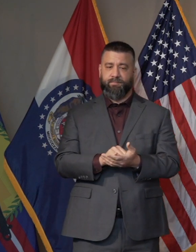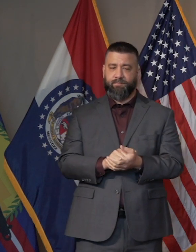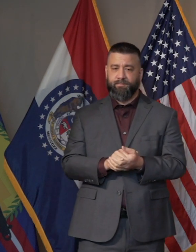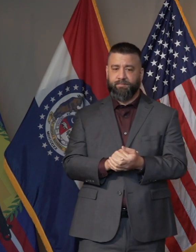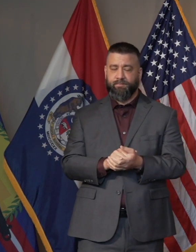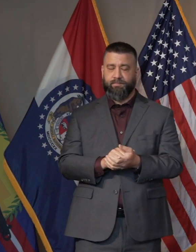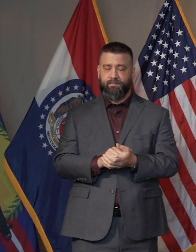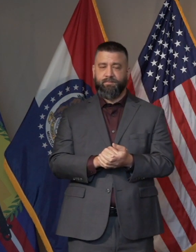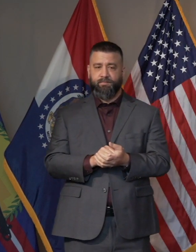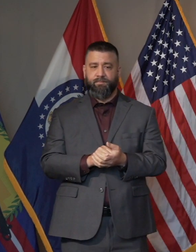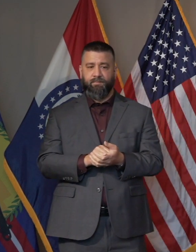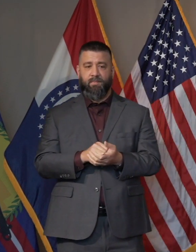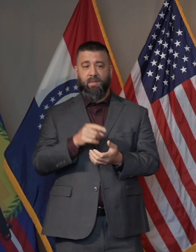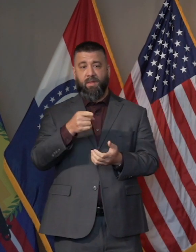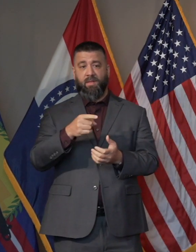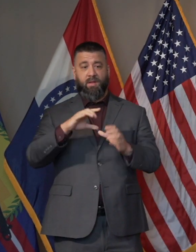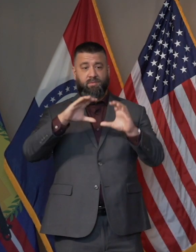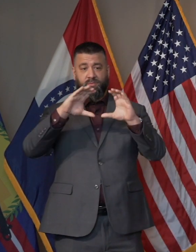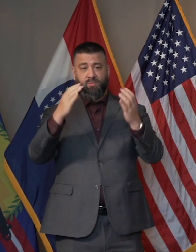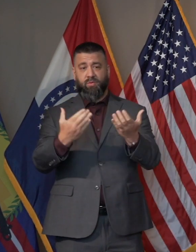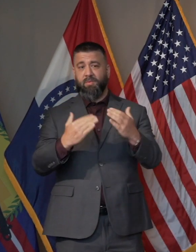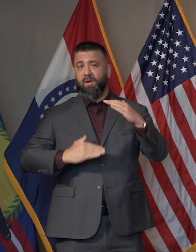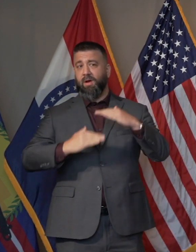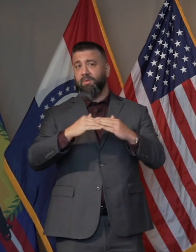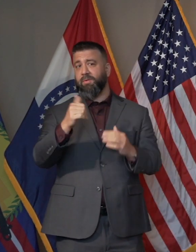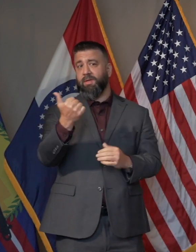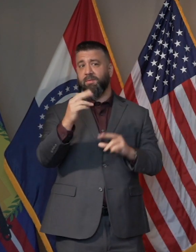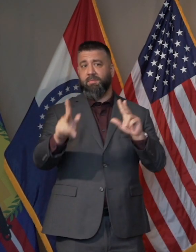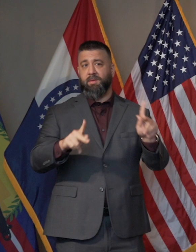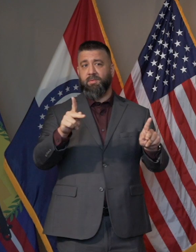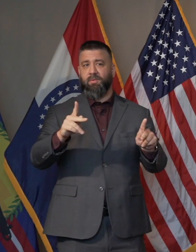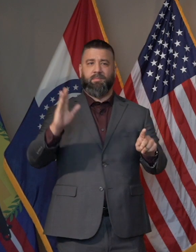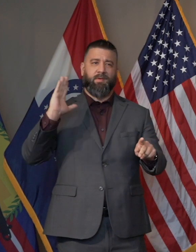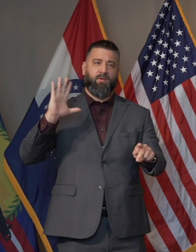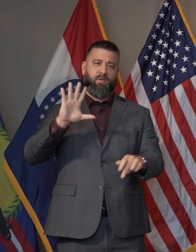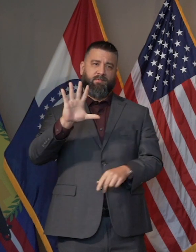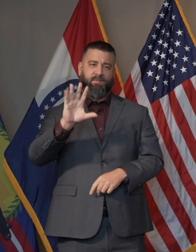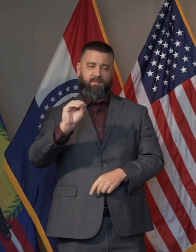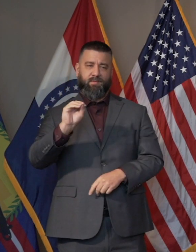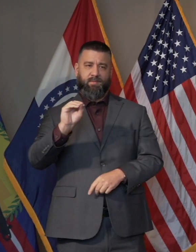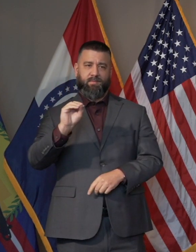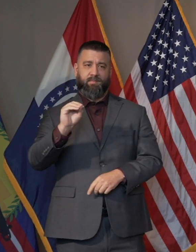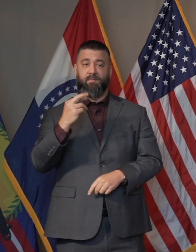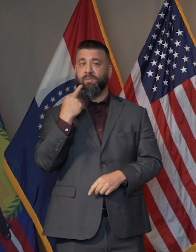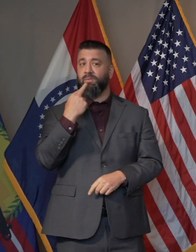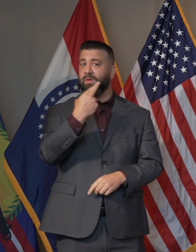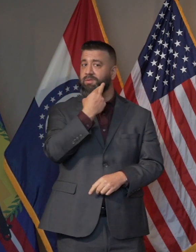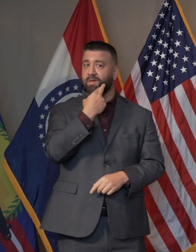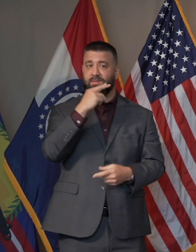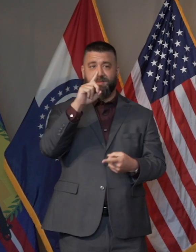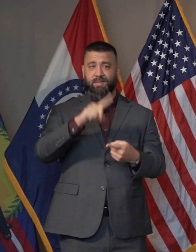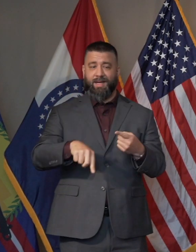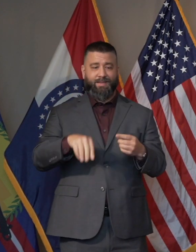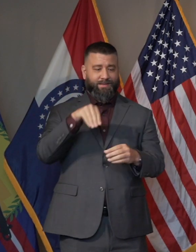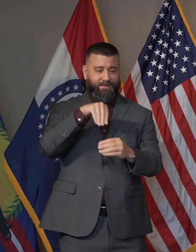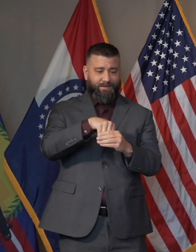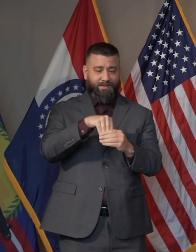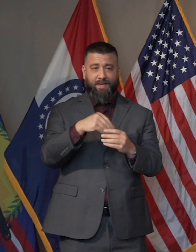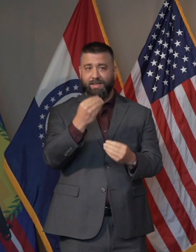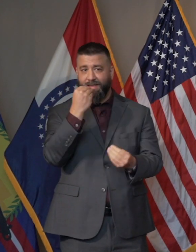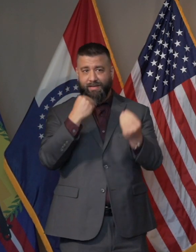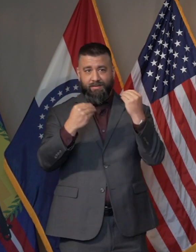people. Previously in St. Louis County, gatherings were limited to 50. Restaurants will not be able to offer indoor